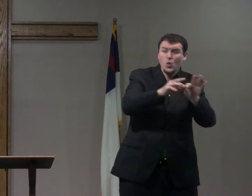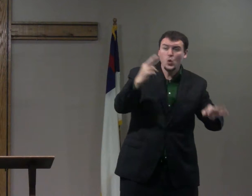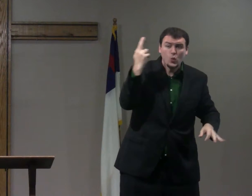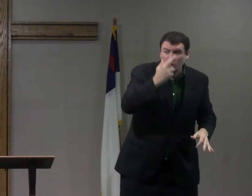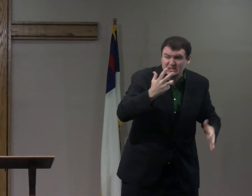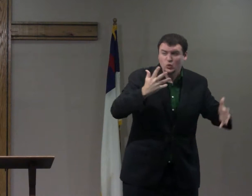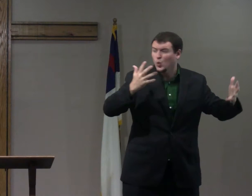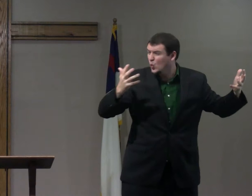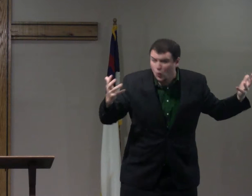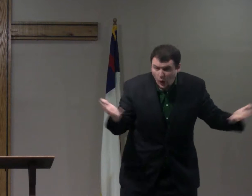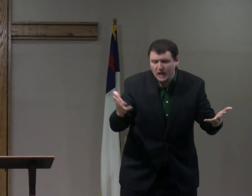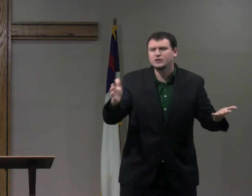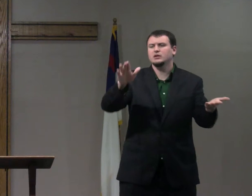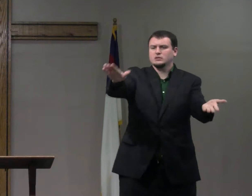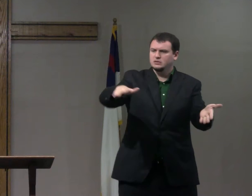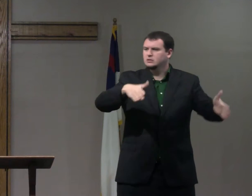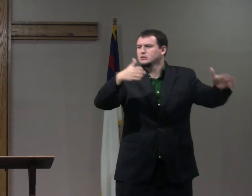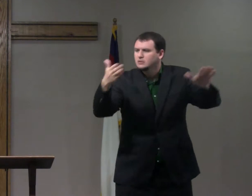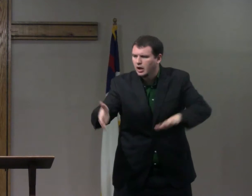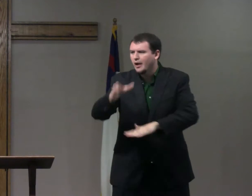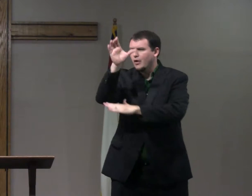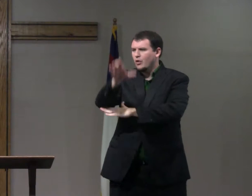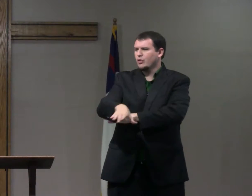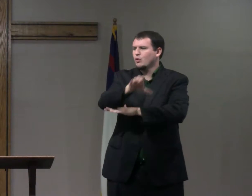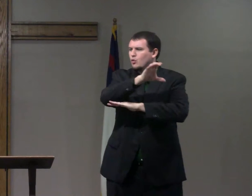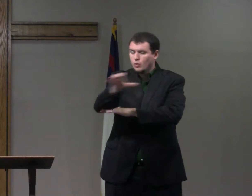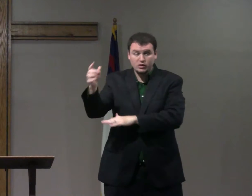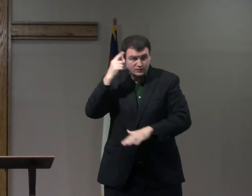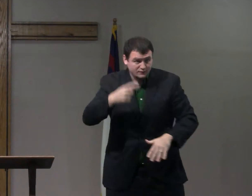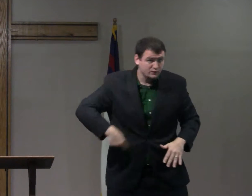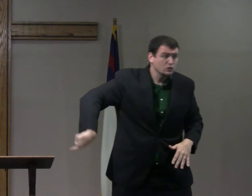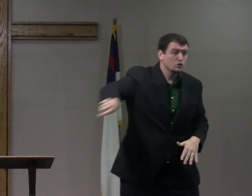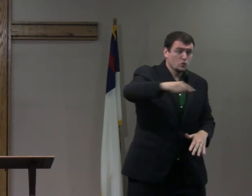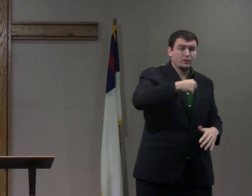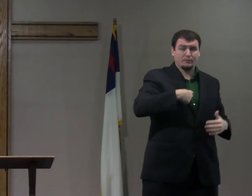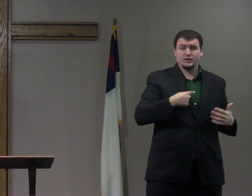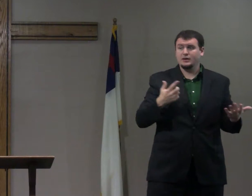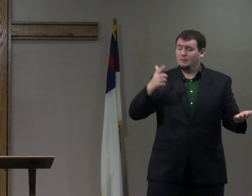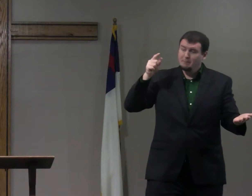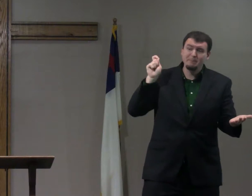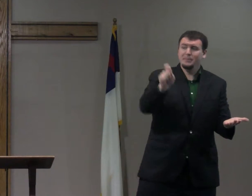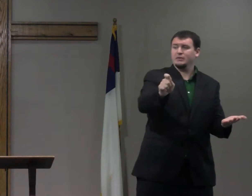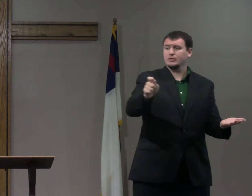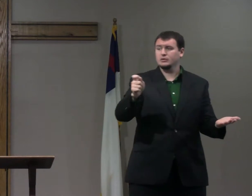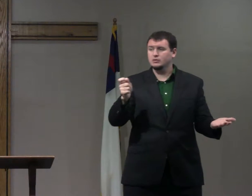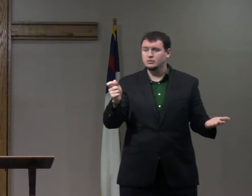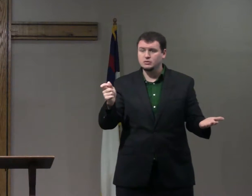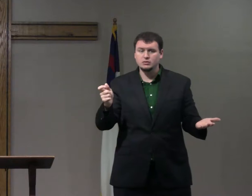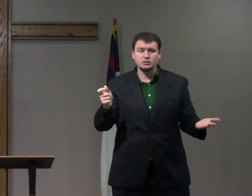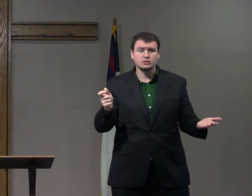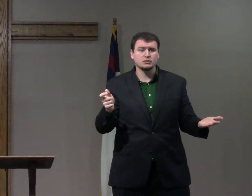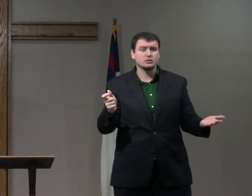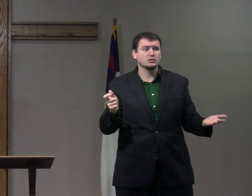The most important reason was to die on the cross for you and me.